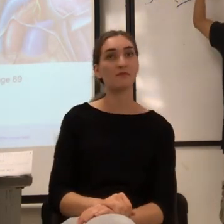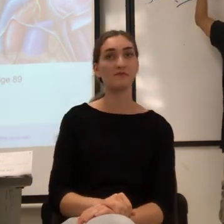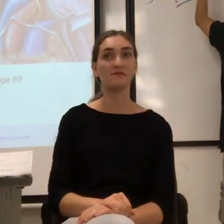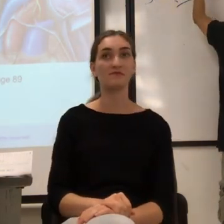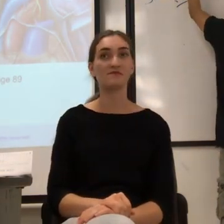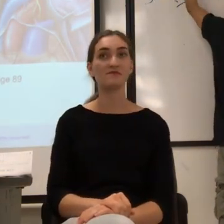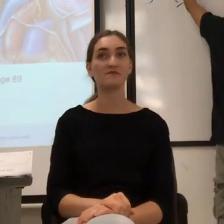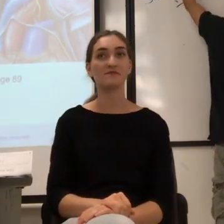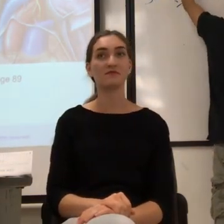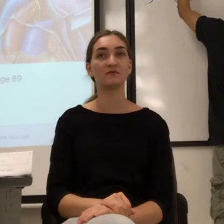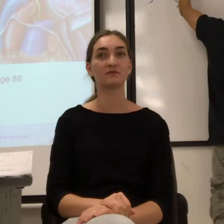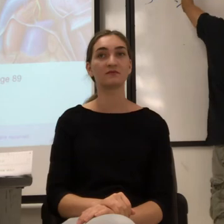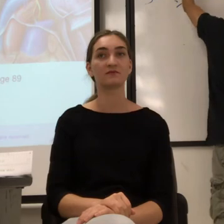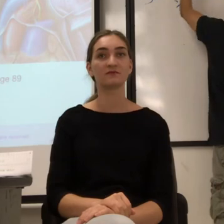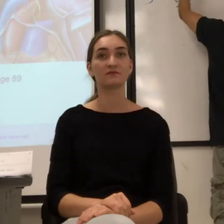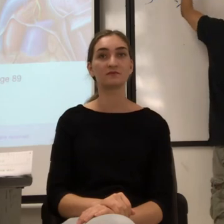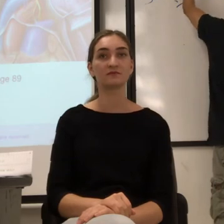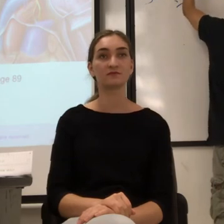Subclavian vein,